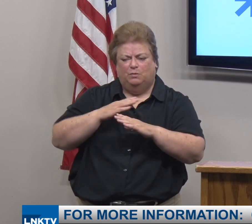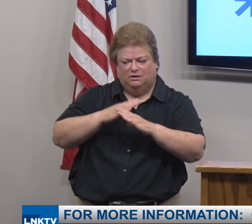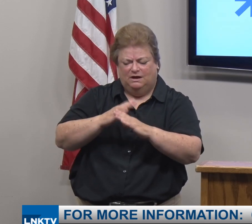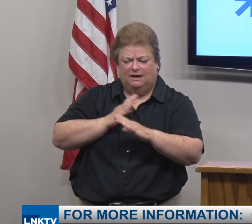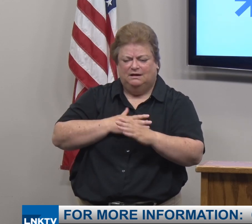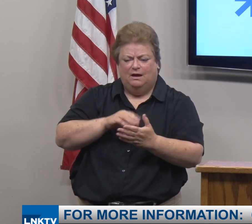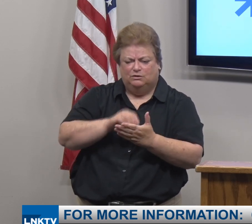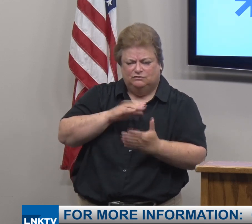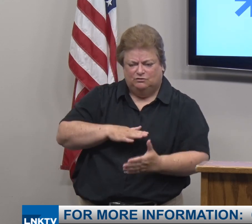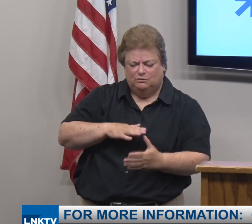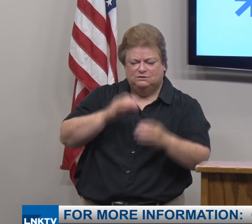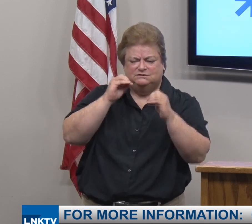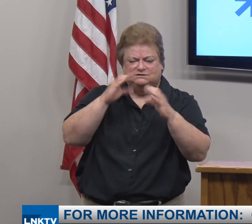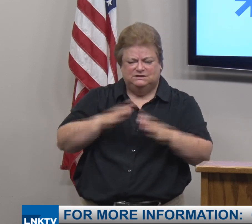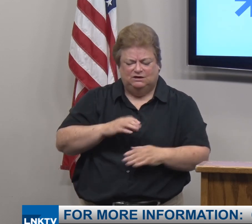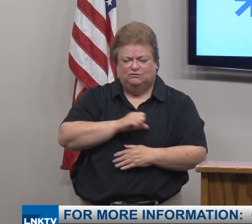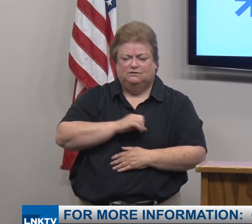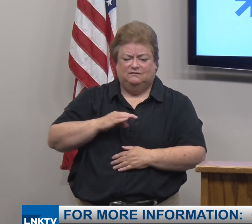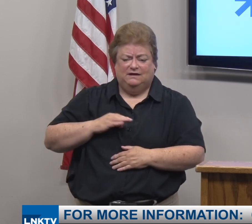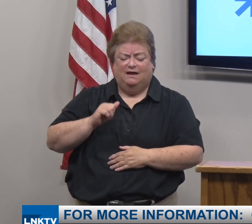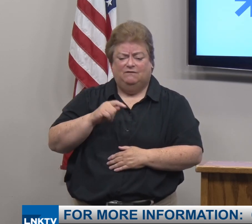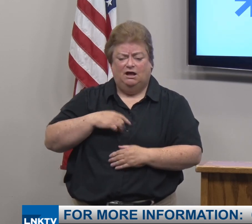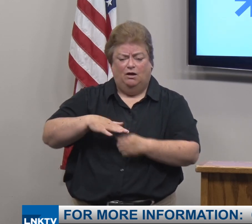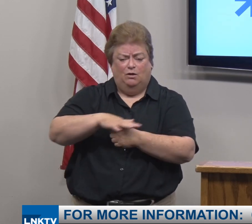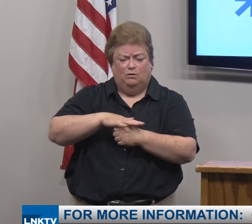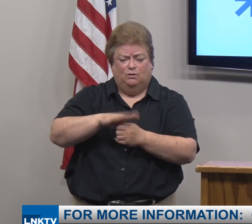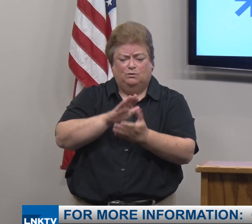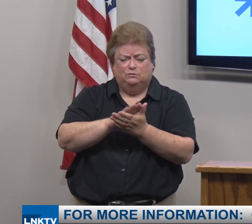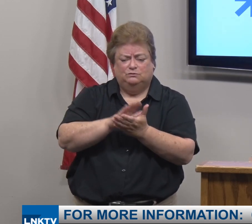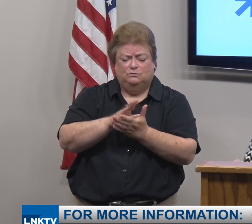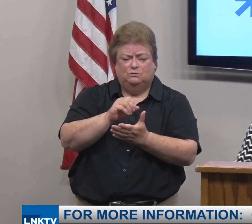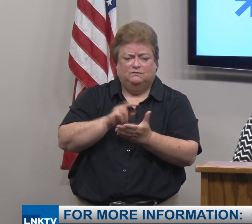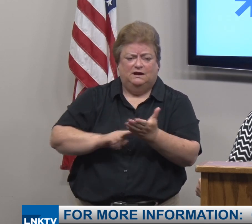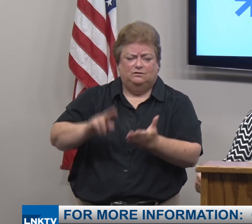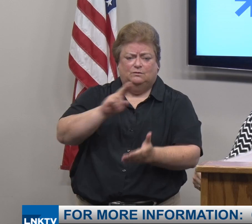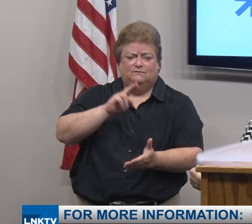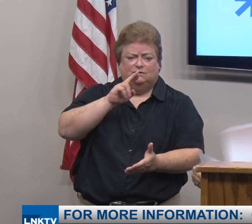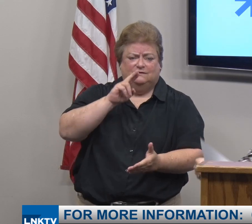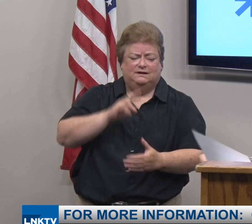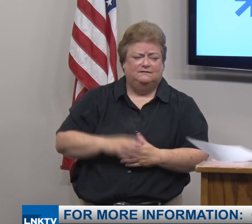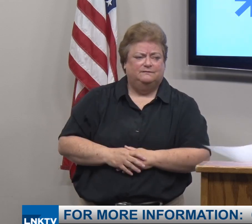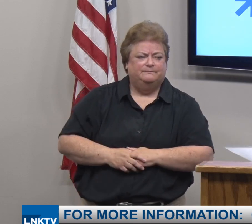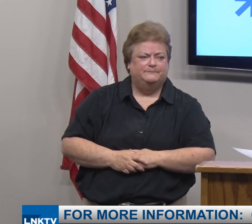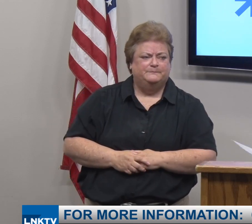students, teachers, and staff at our local schools and universities.